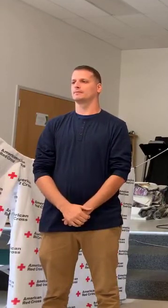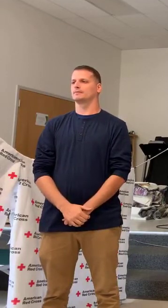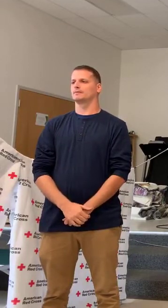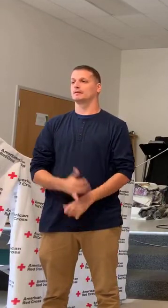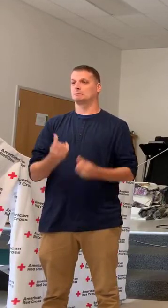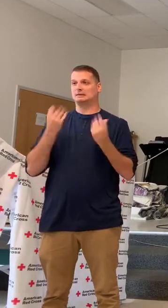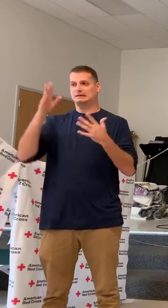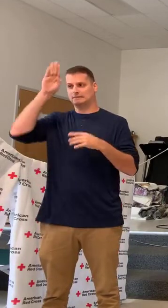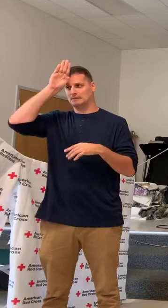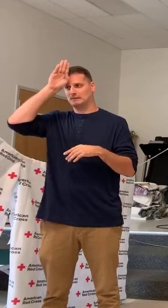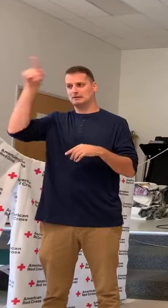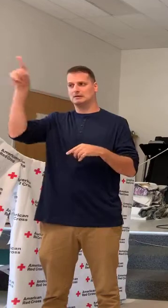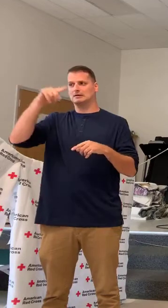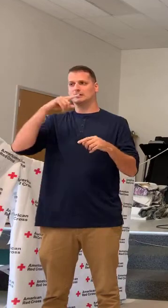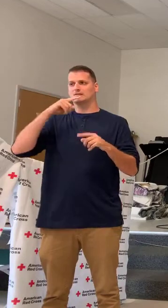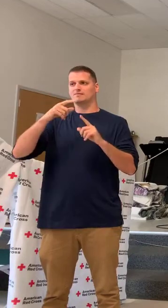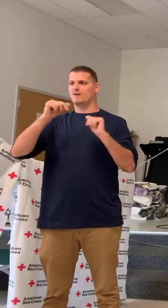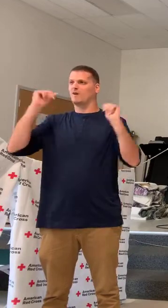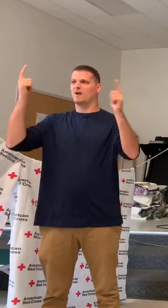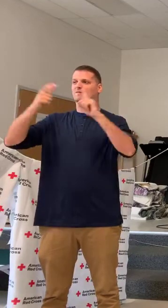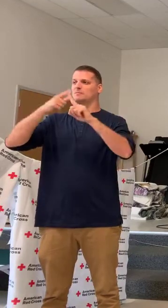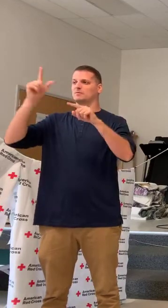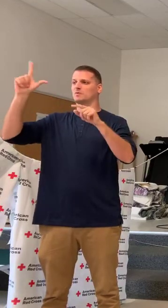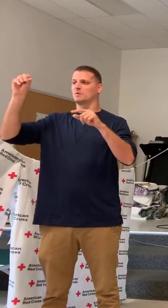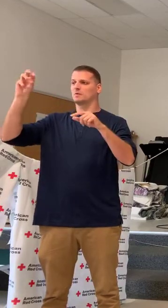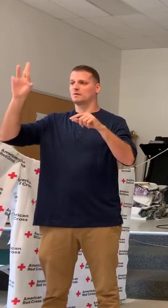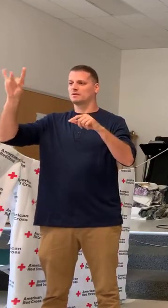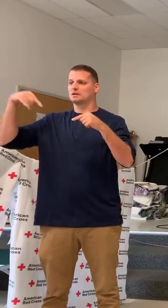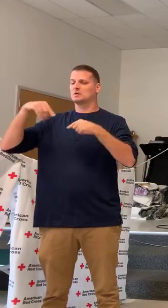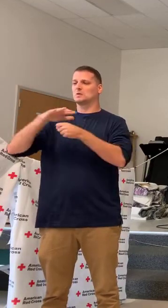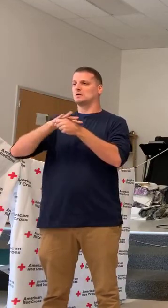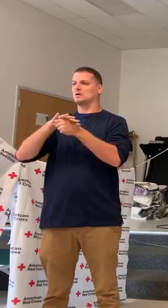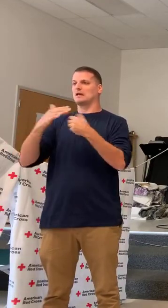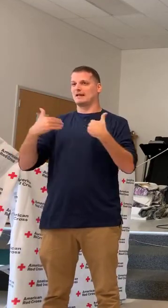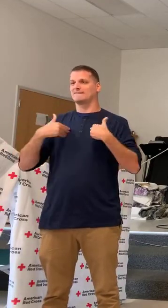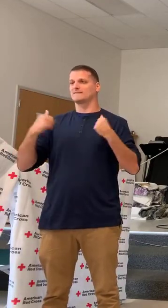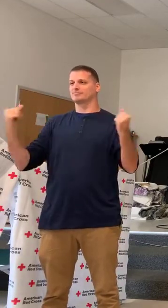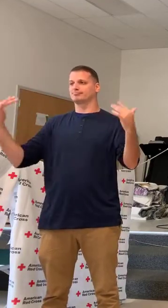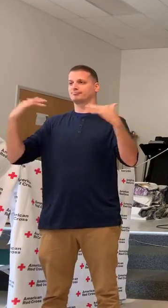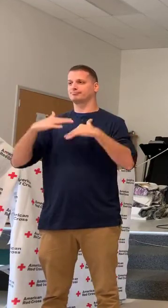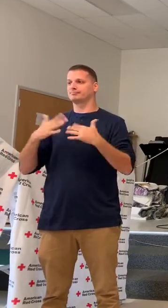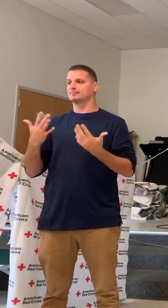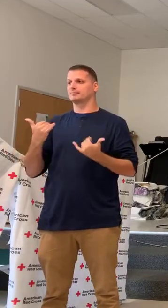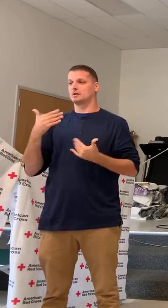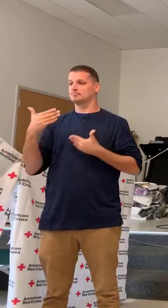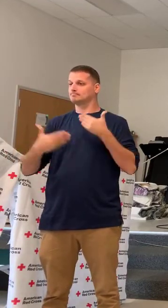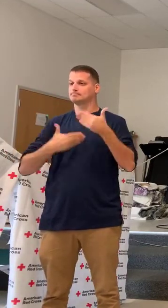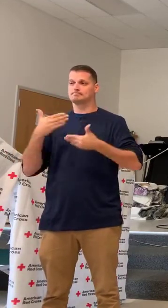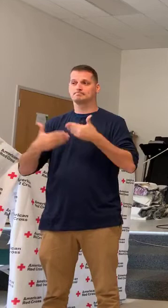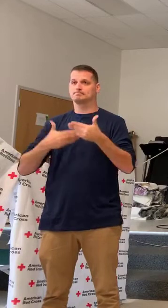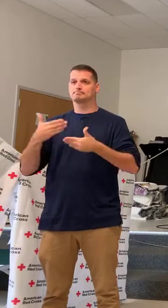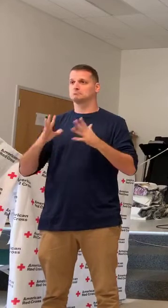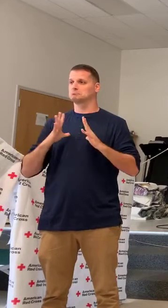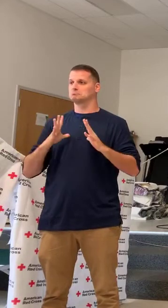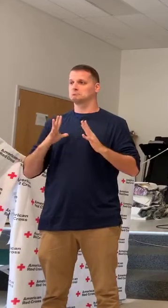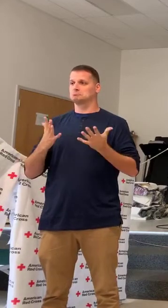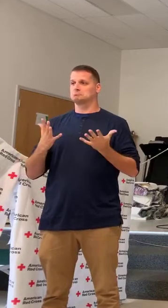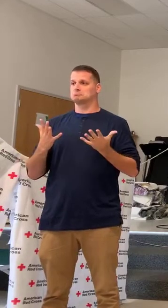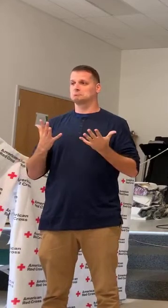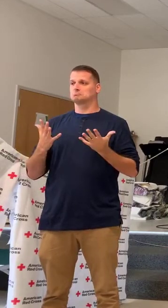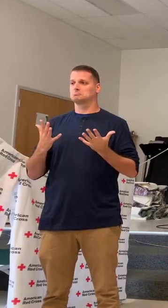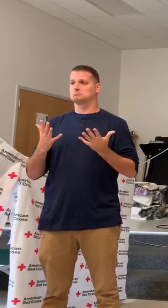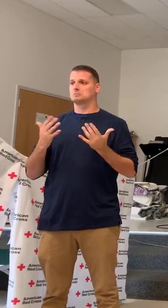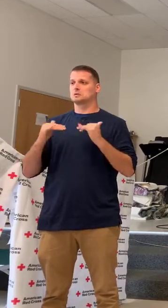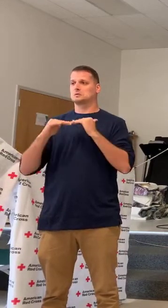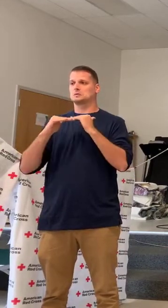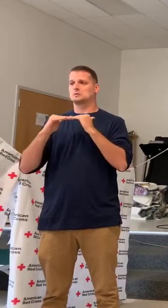all over the states, including local resources. And we're getting up to speed and up to basically a plateau where we're